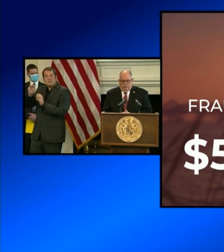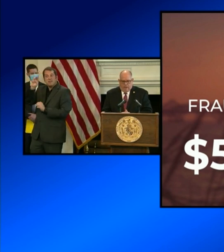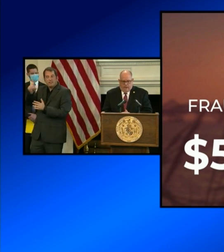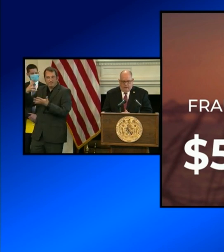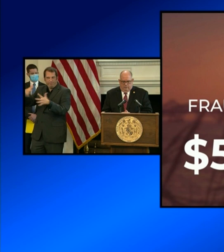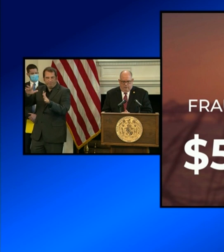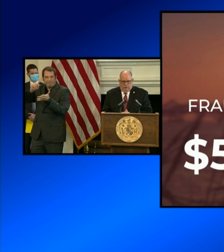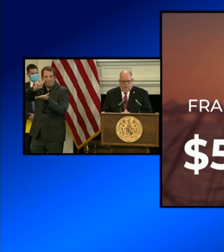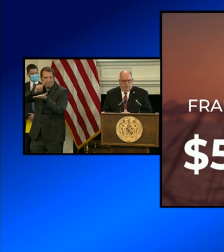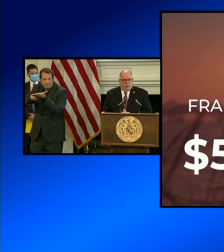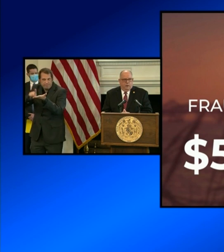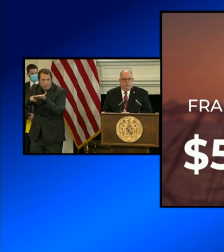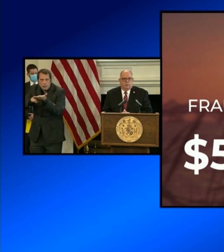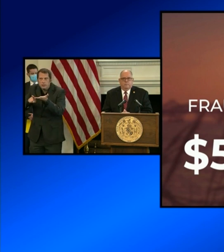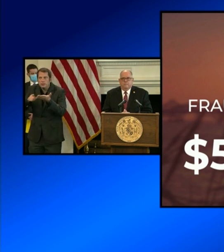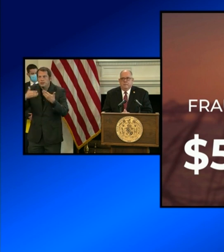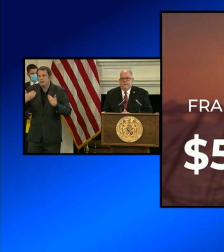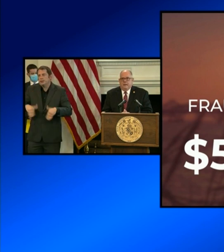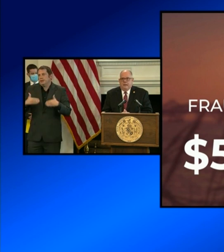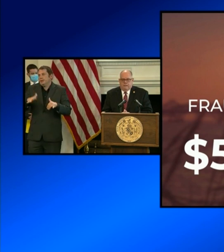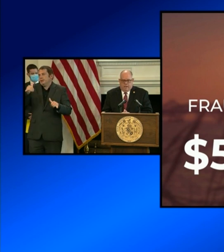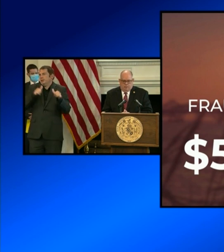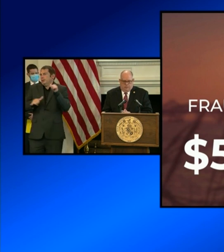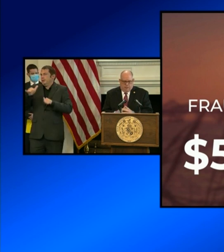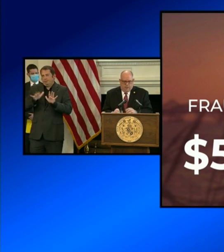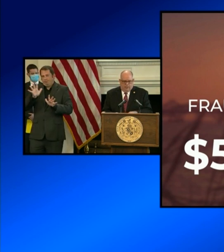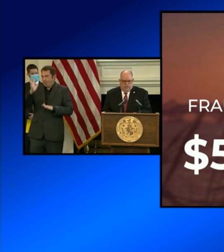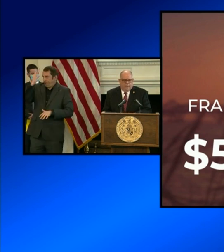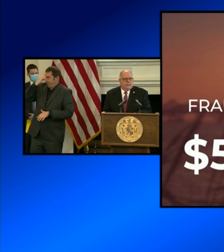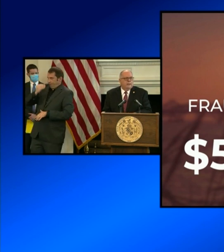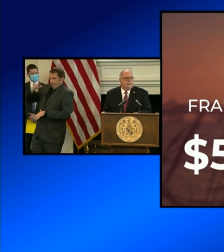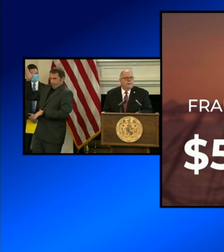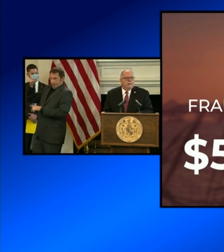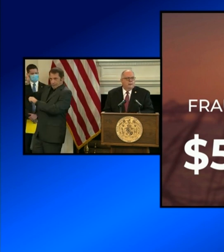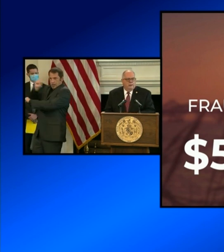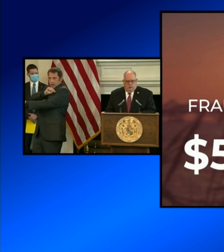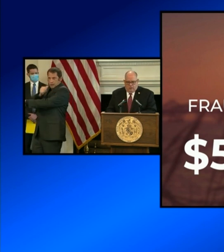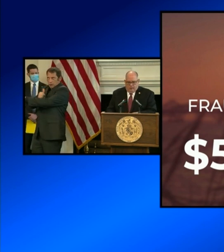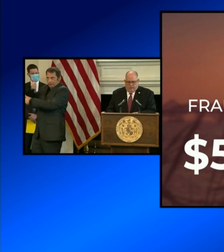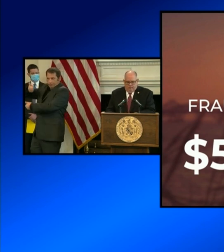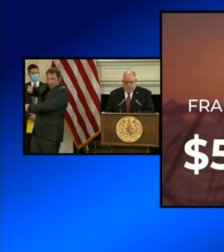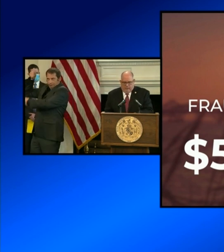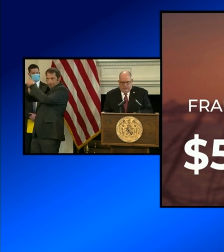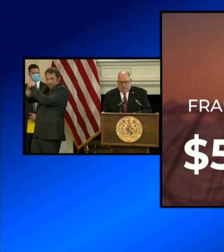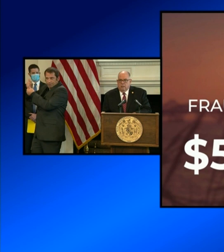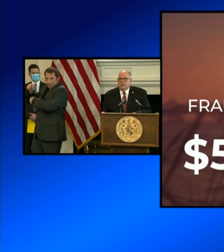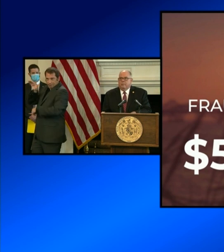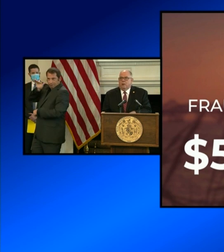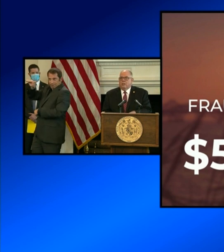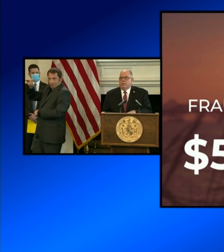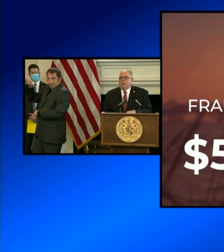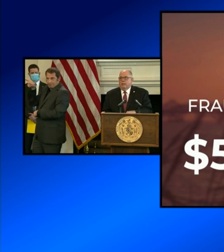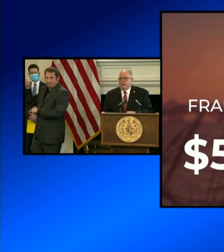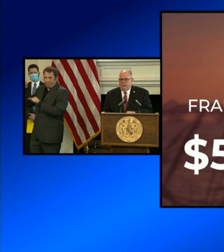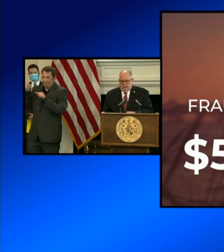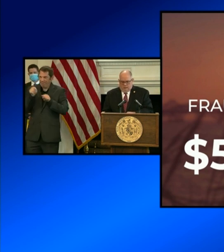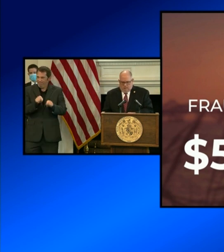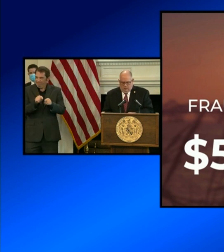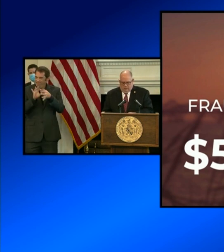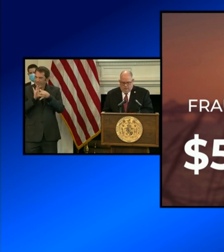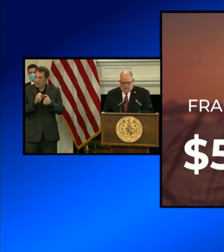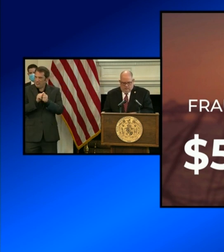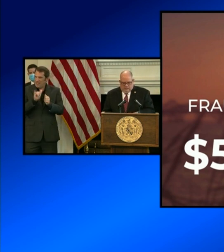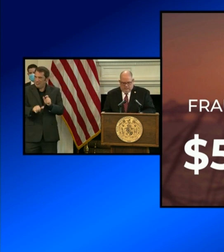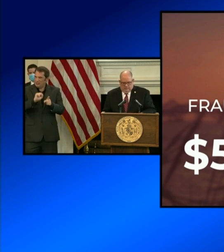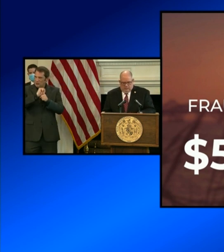federal authorities has helped shed light on related fraudulent criminal